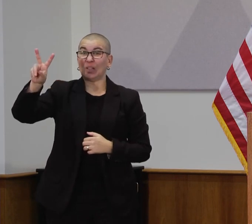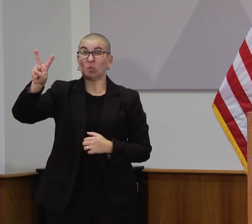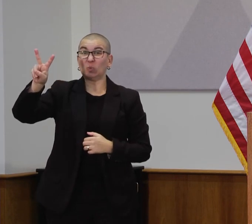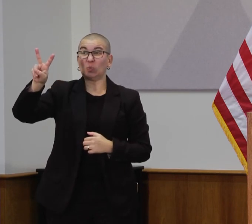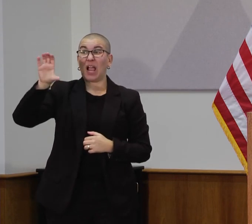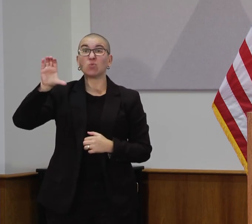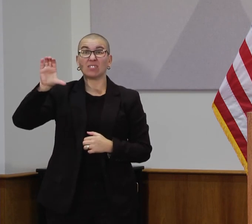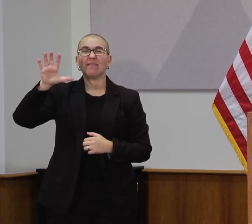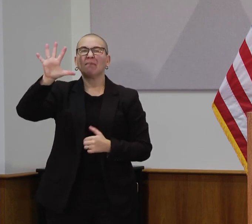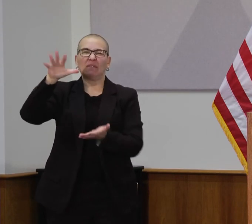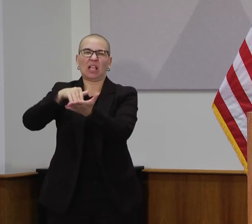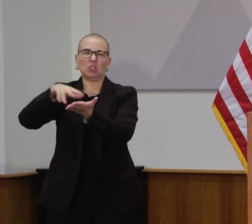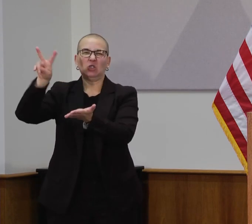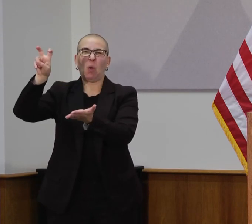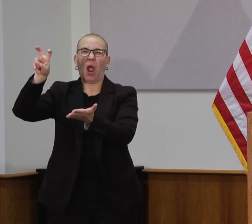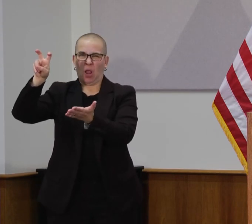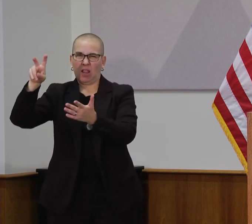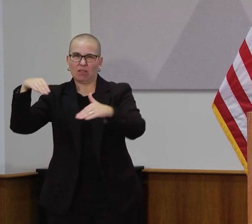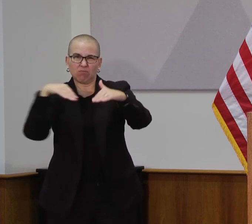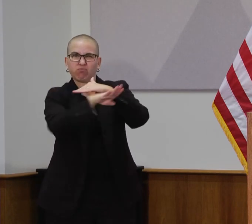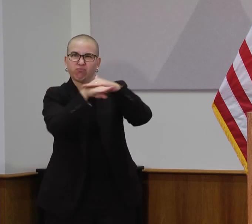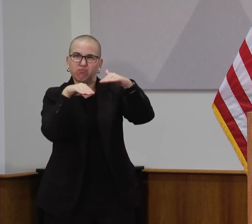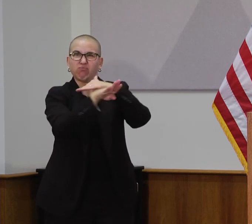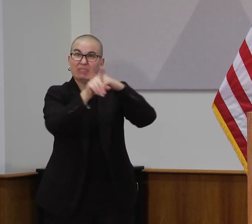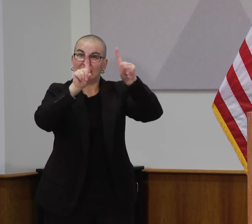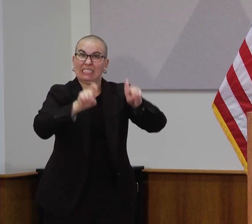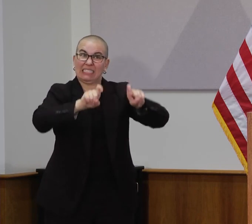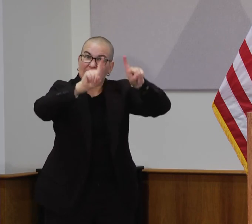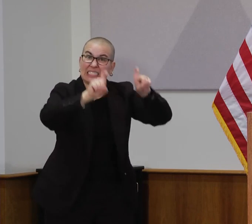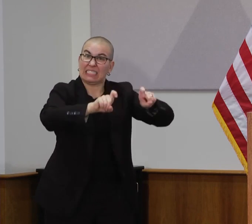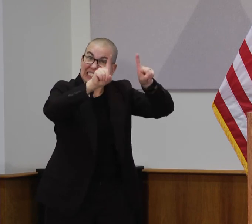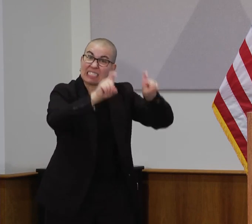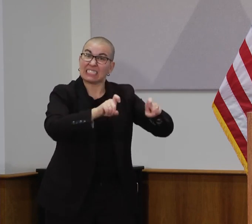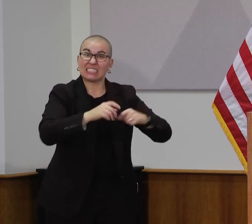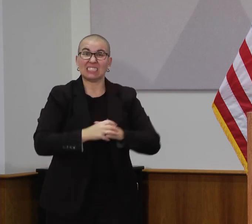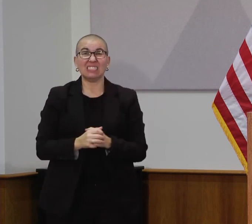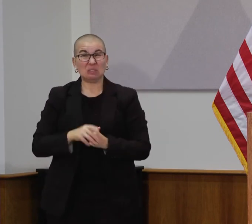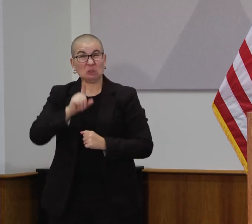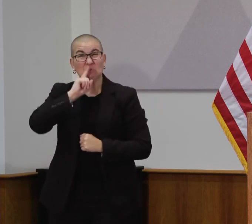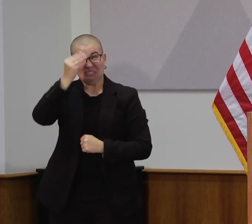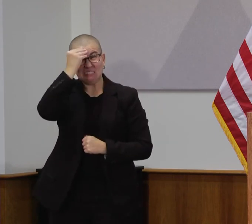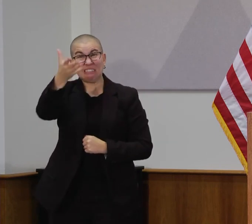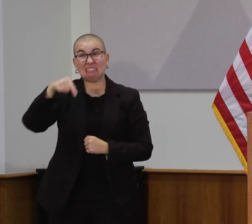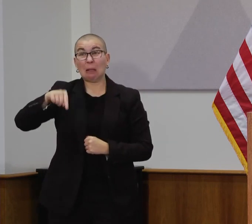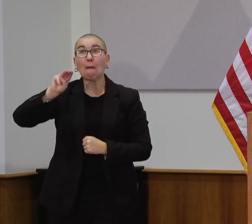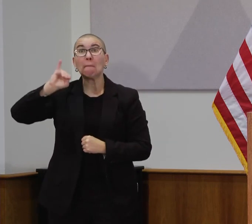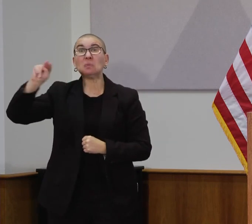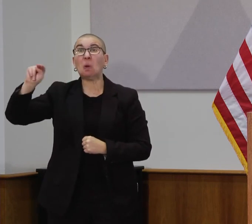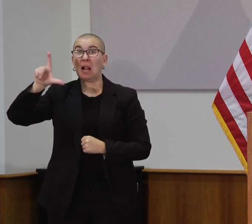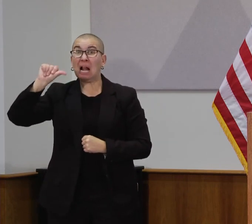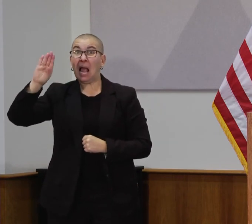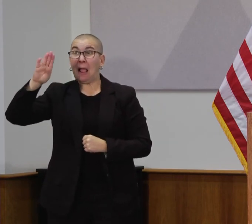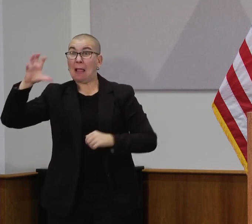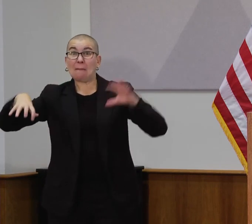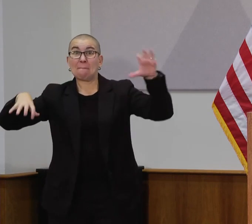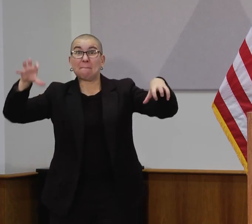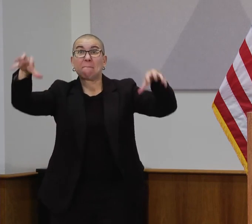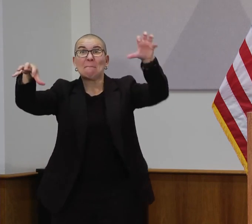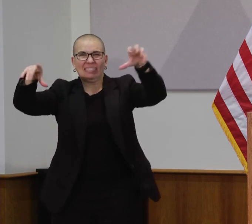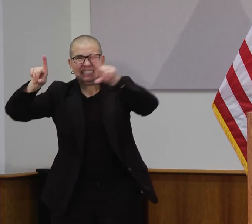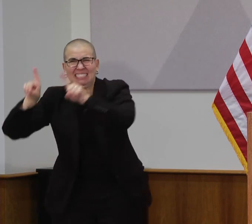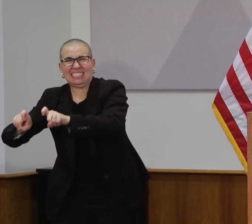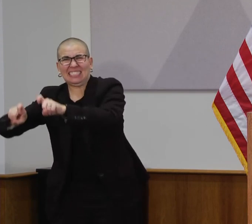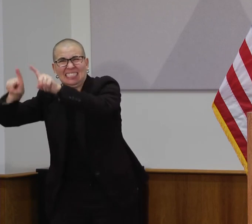over 231,000 Minnesotans having laboratory confirmed cases of COVID-19.